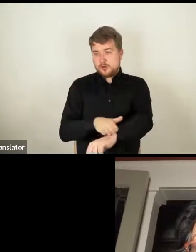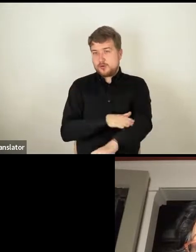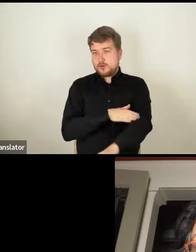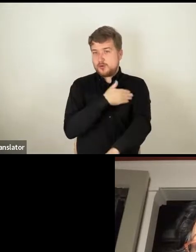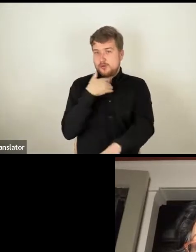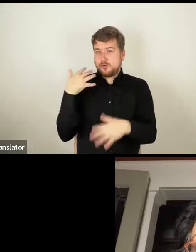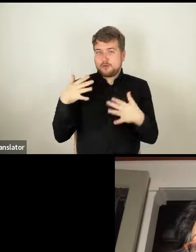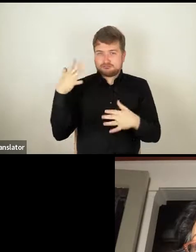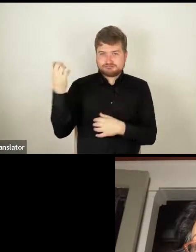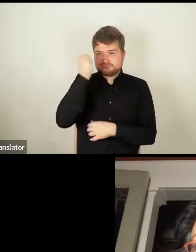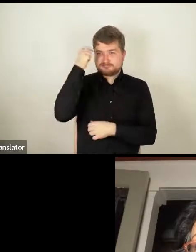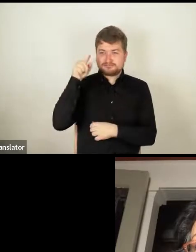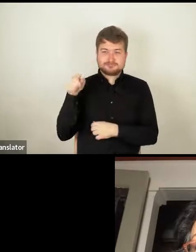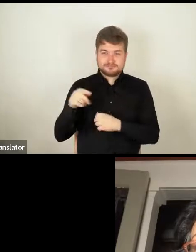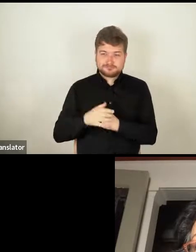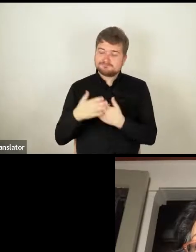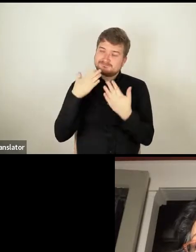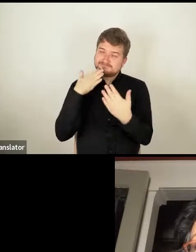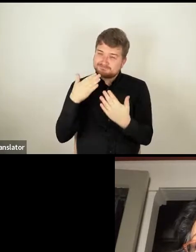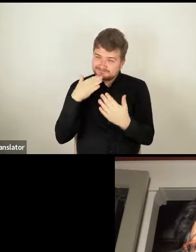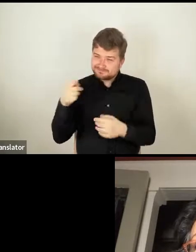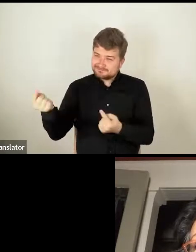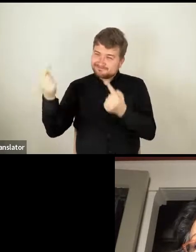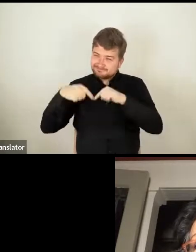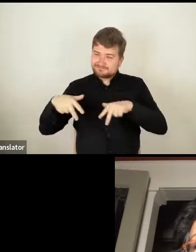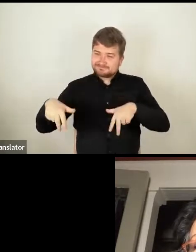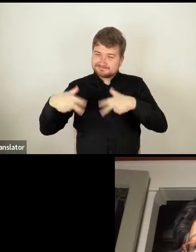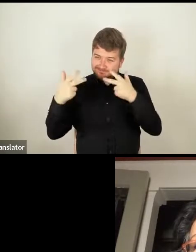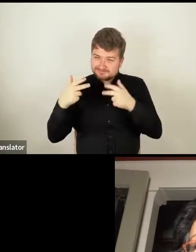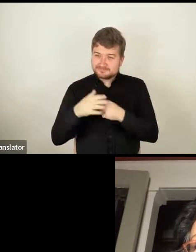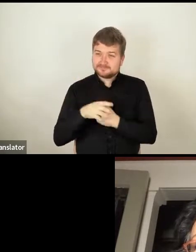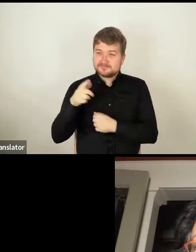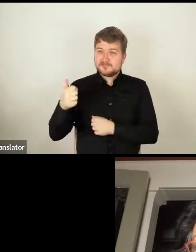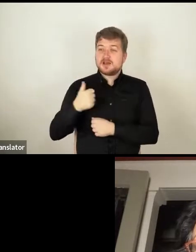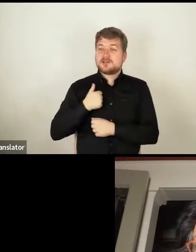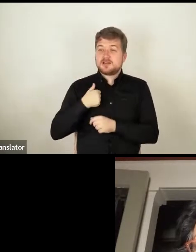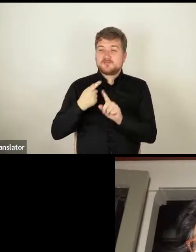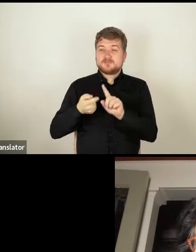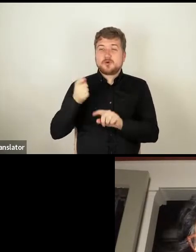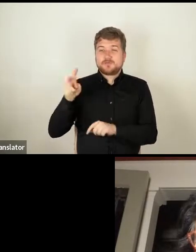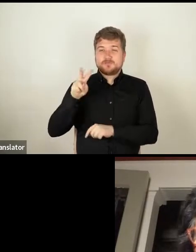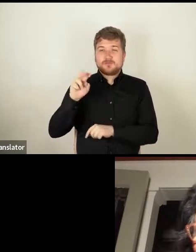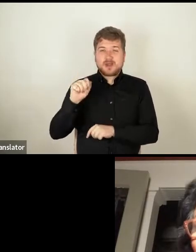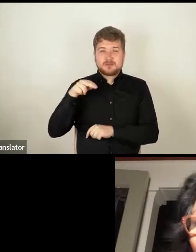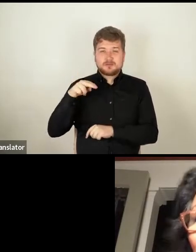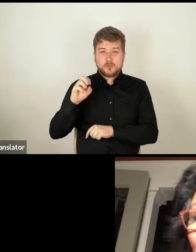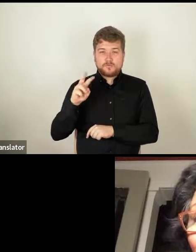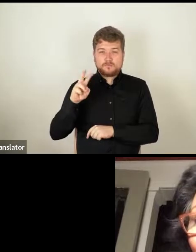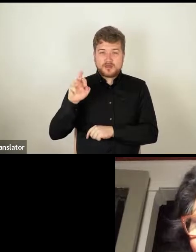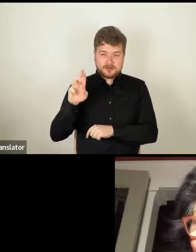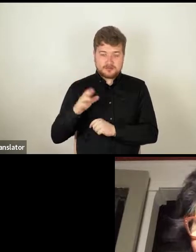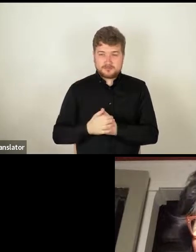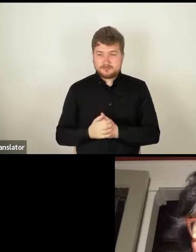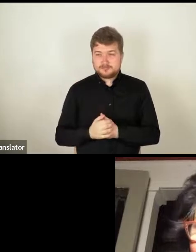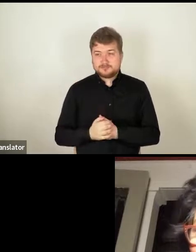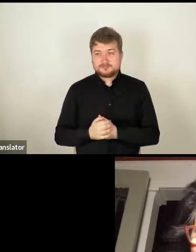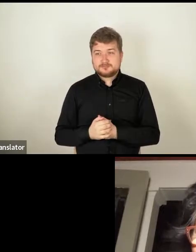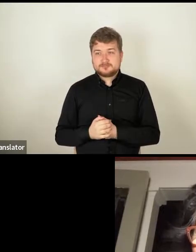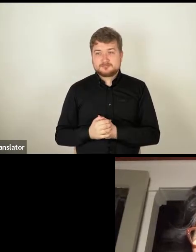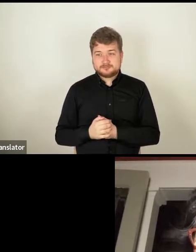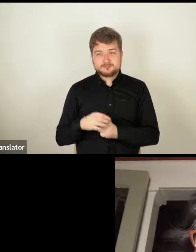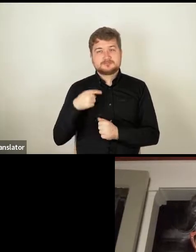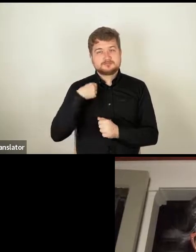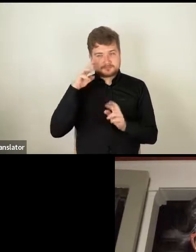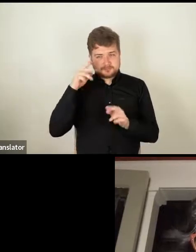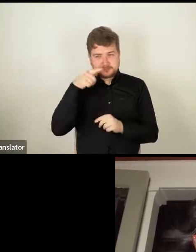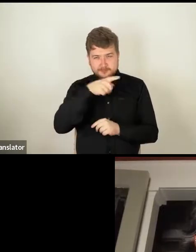for connecting from Vancouver, I believe. We are today bringing together people from Vancouver all the way